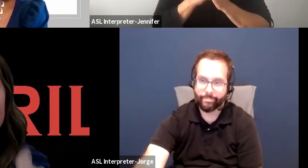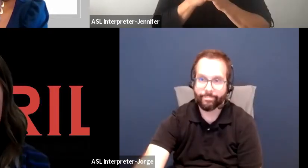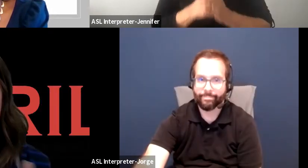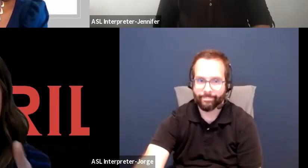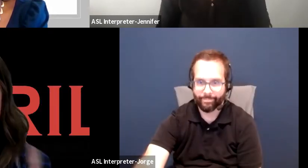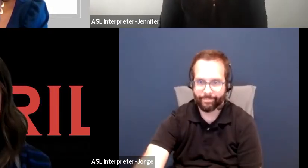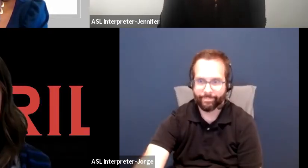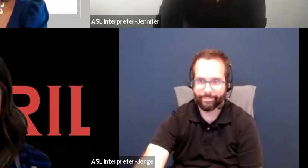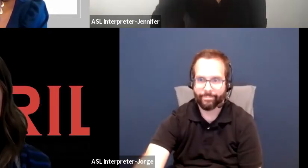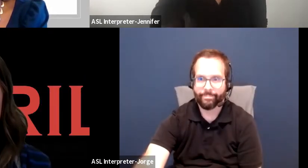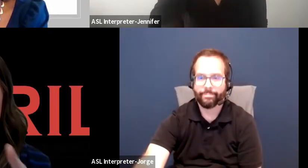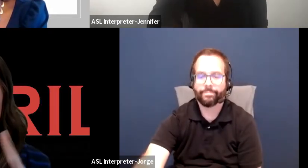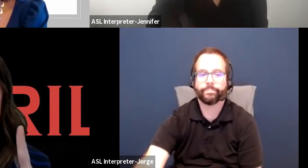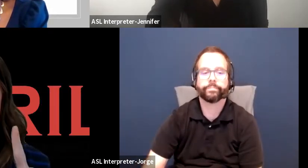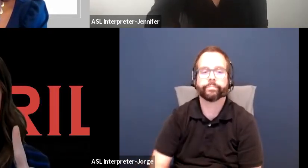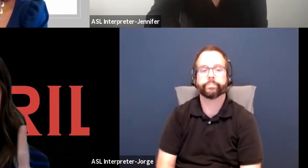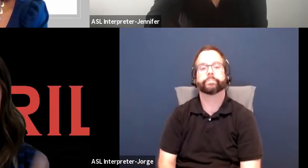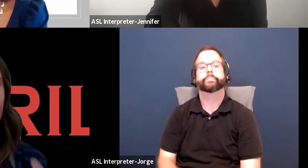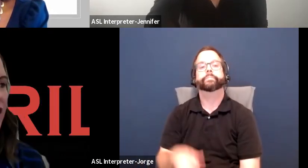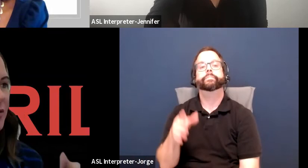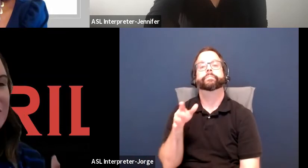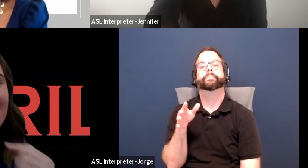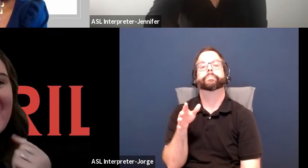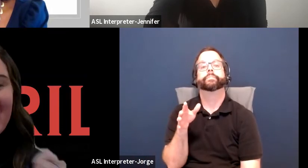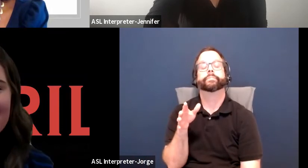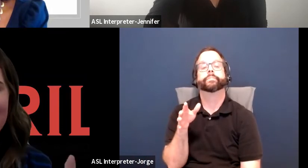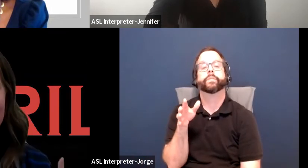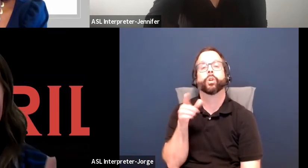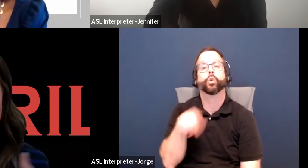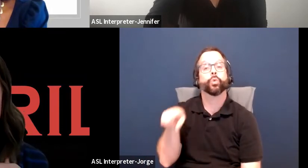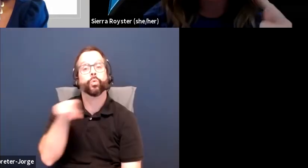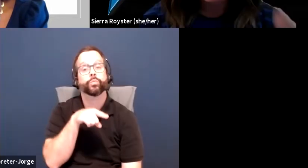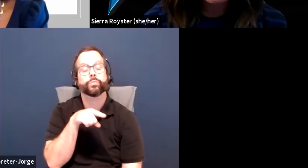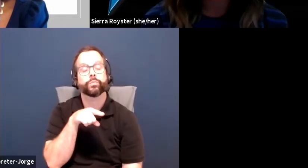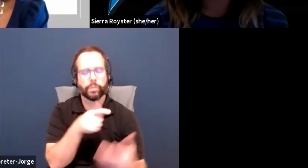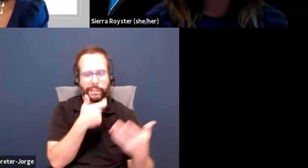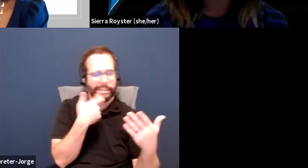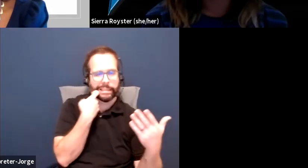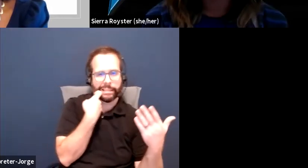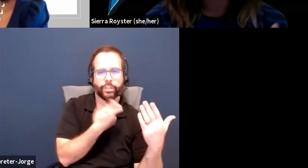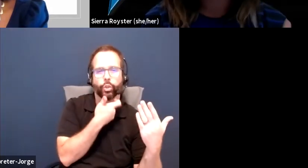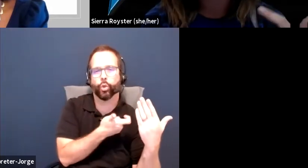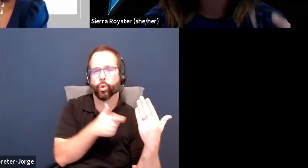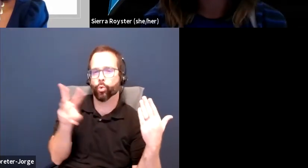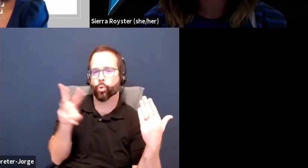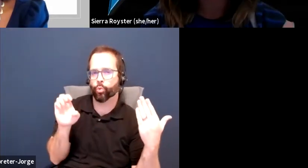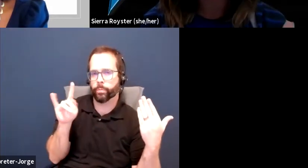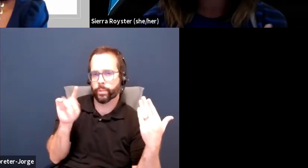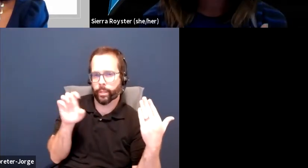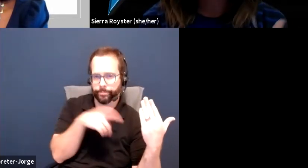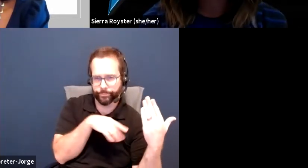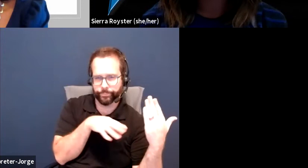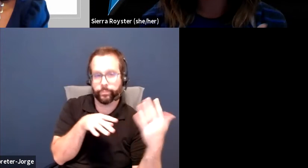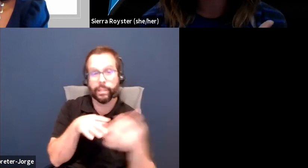And just as you are looking on our website, as she was referencing different websites or different